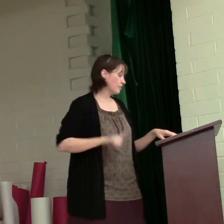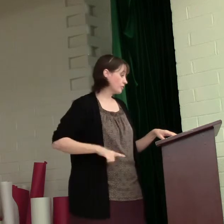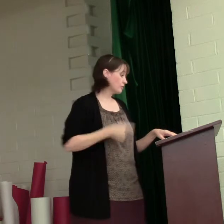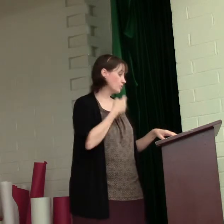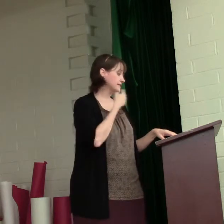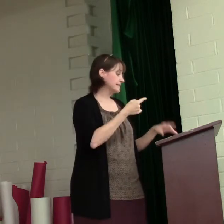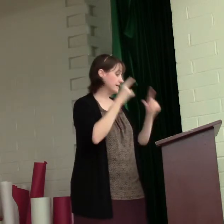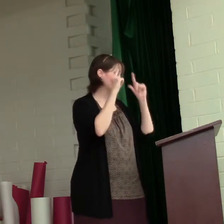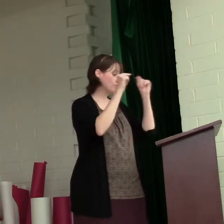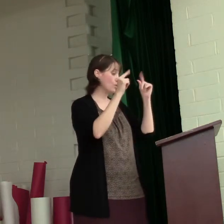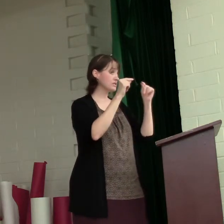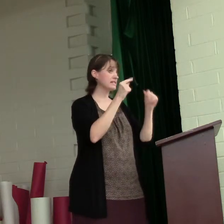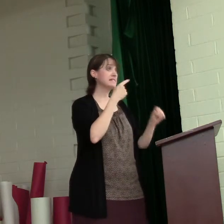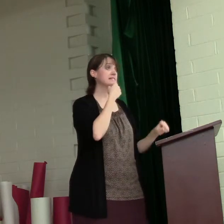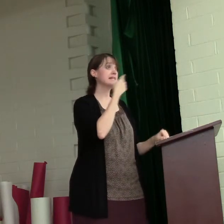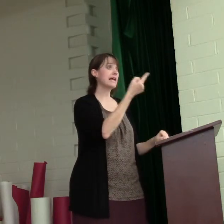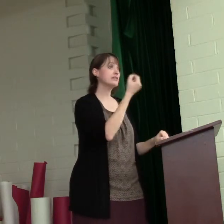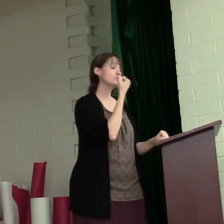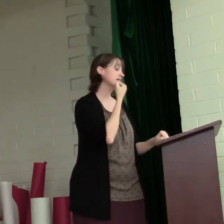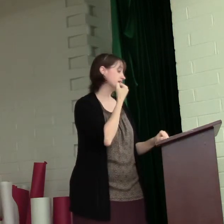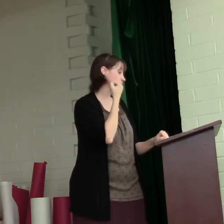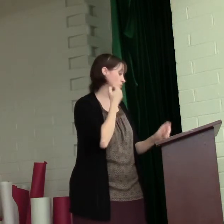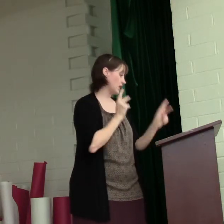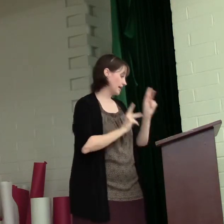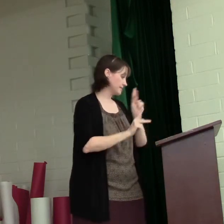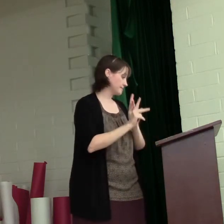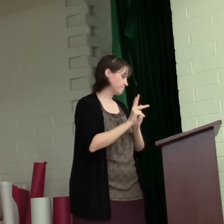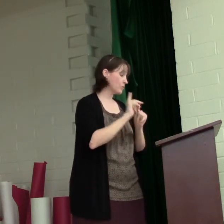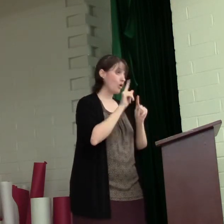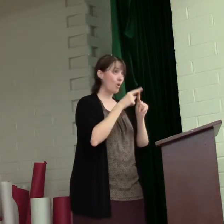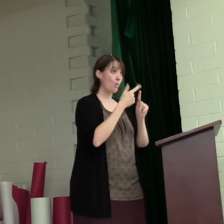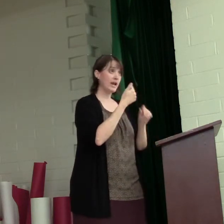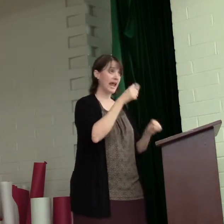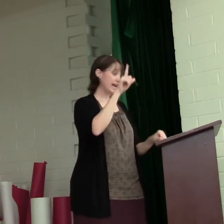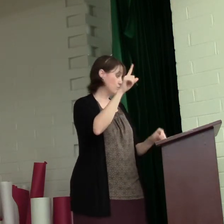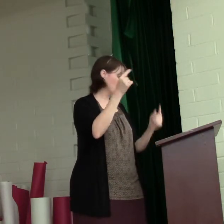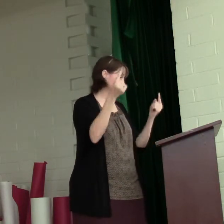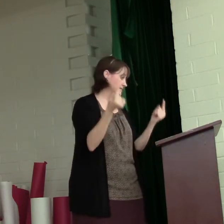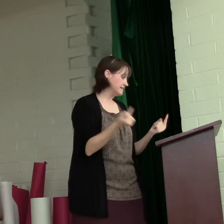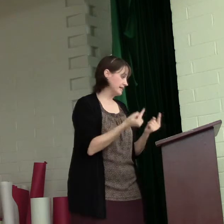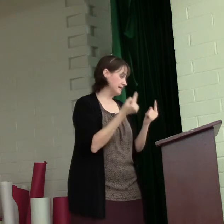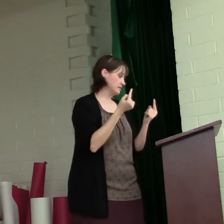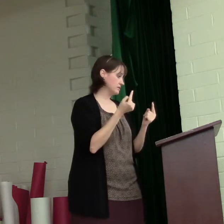The Lord said to Moses, say to the Israelites, when anyone sins